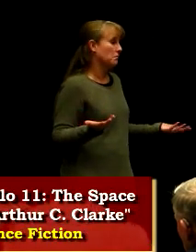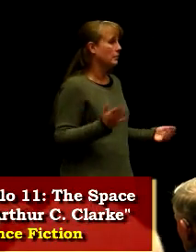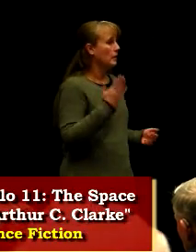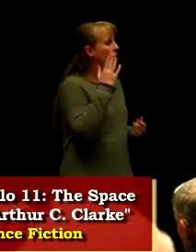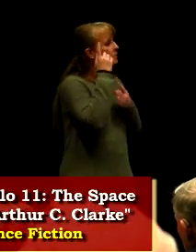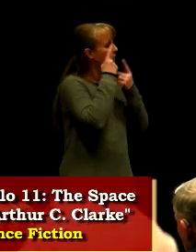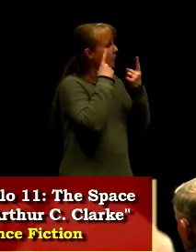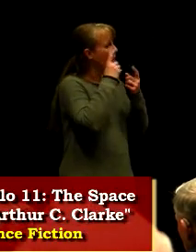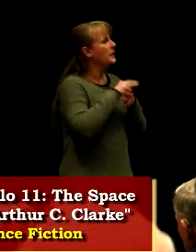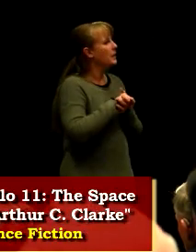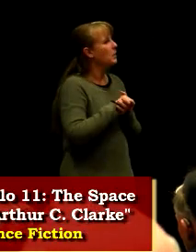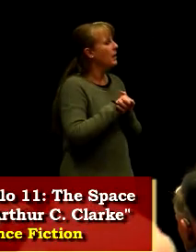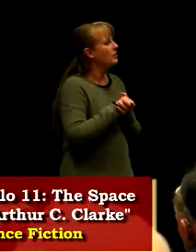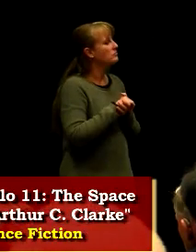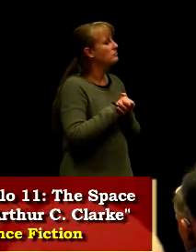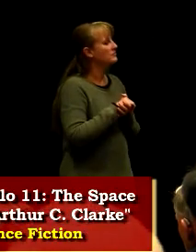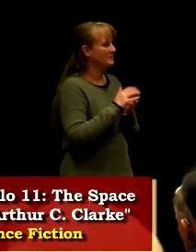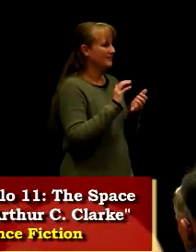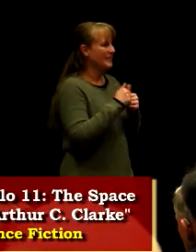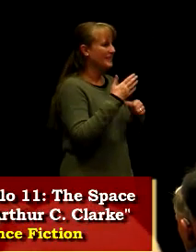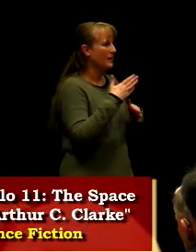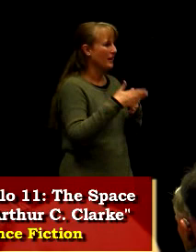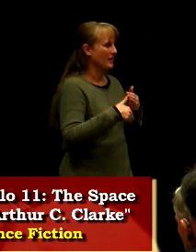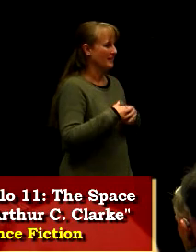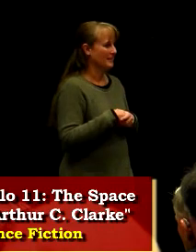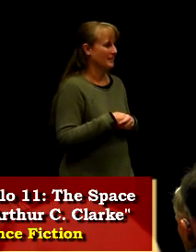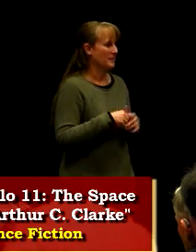He'll think about it, is how the novel ends.